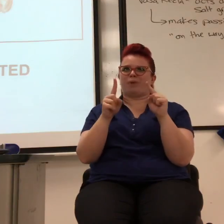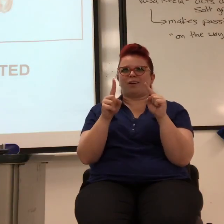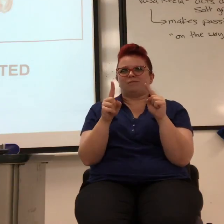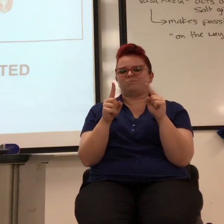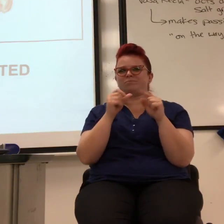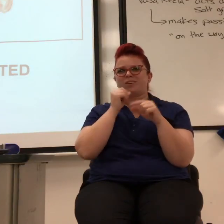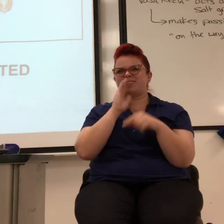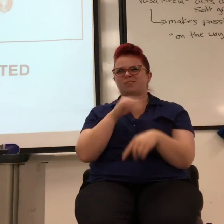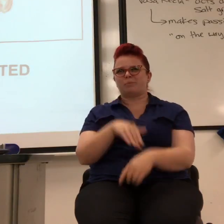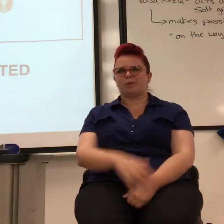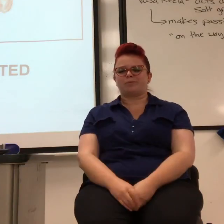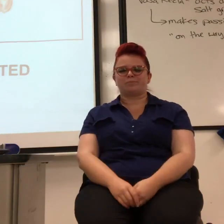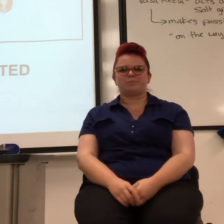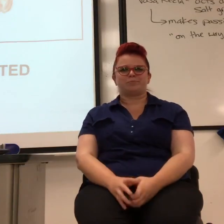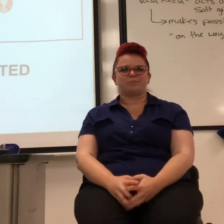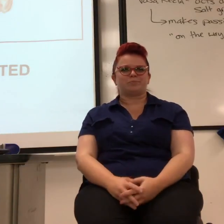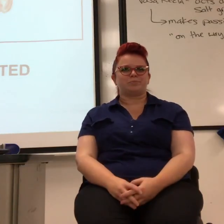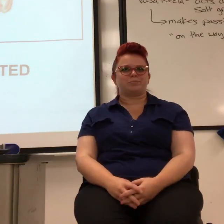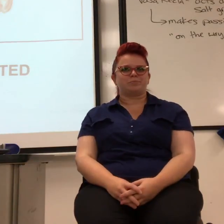bad.